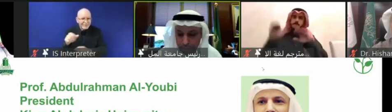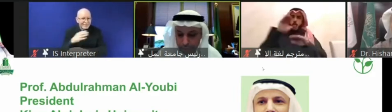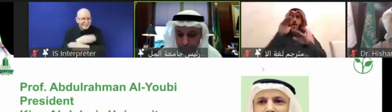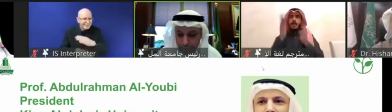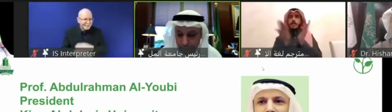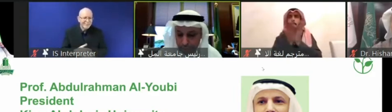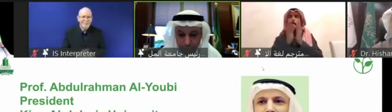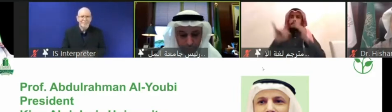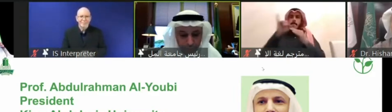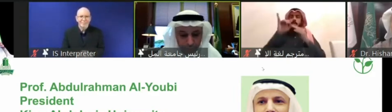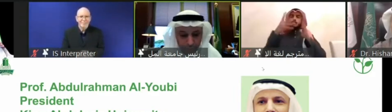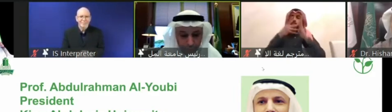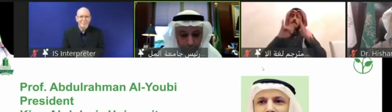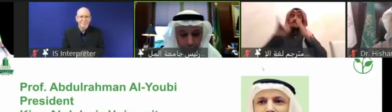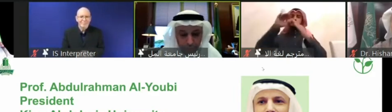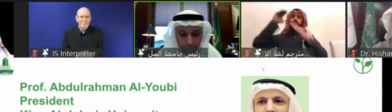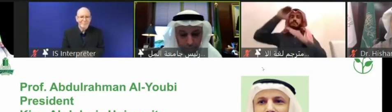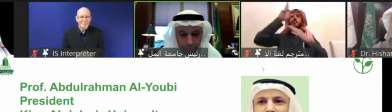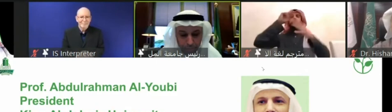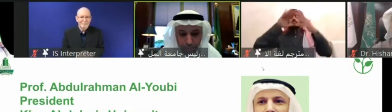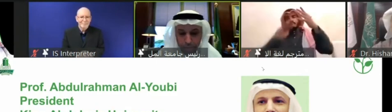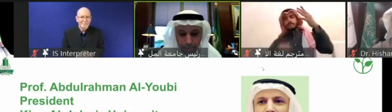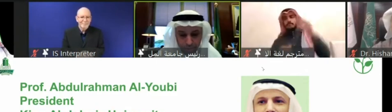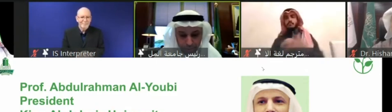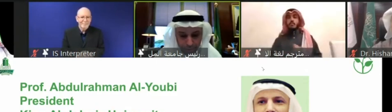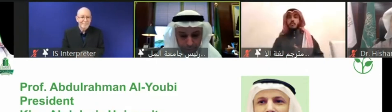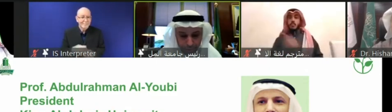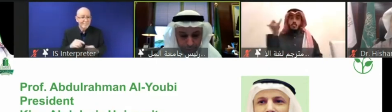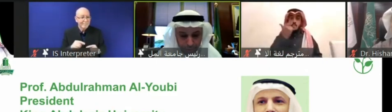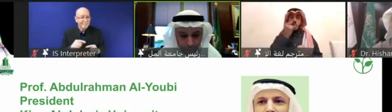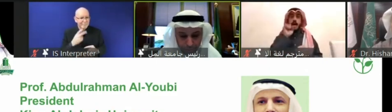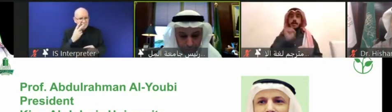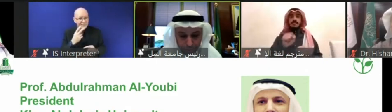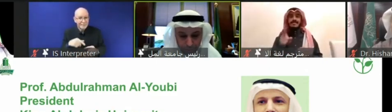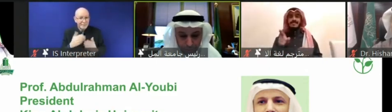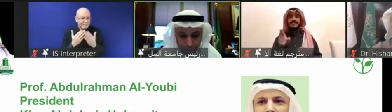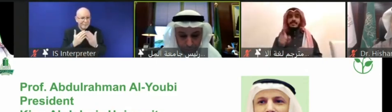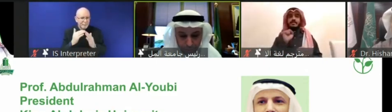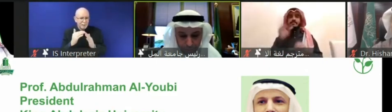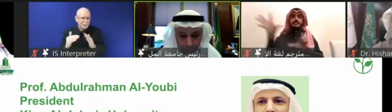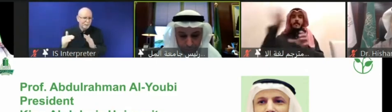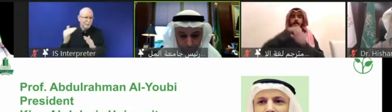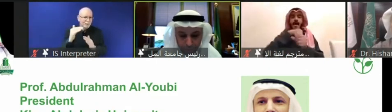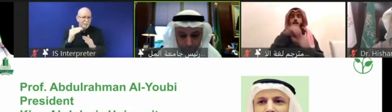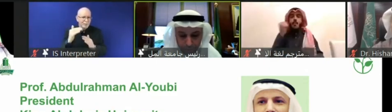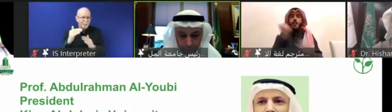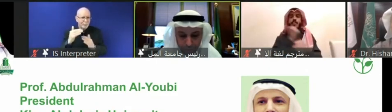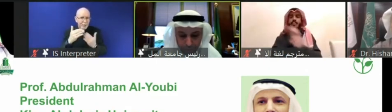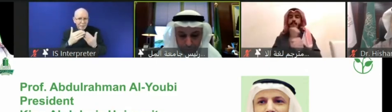beyond, especially in the and its and